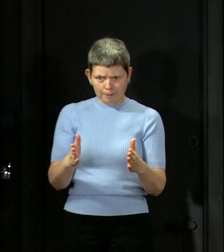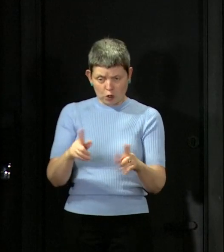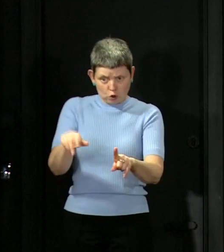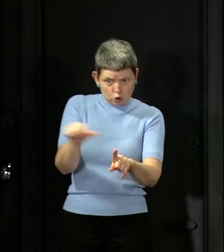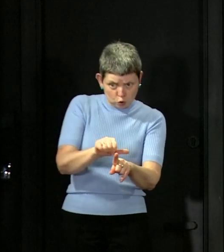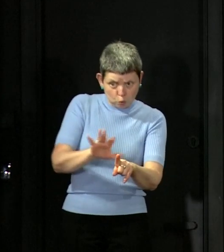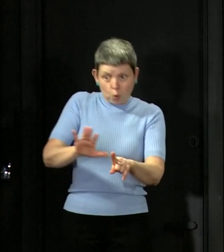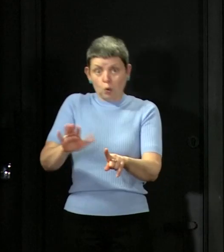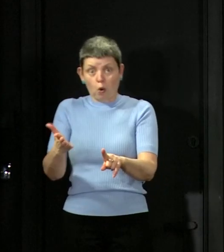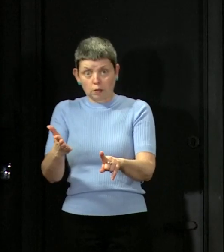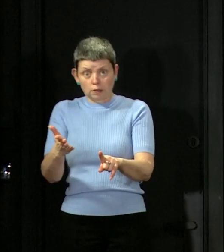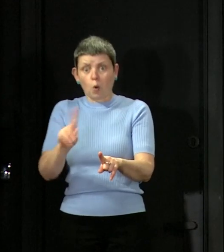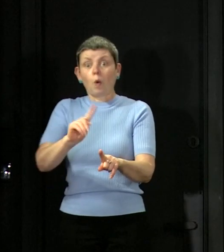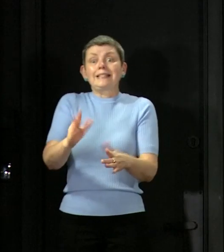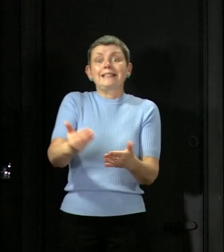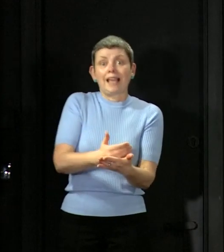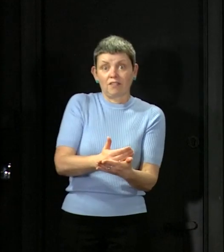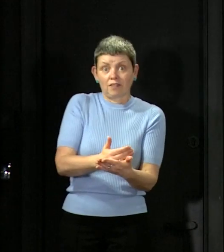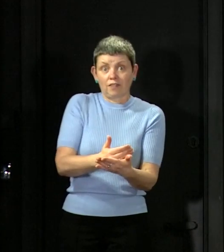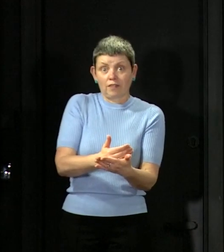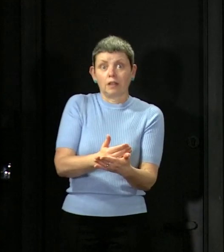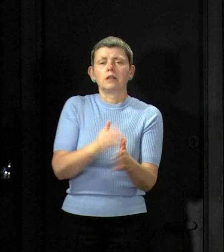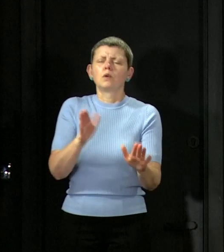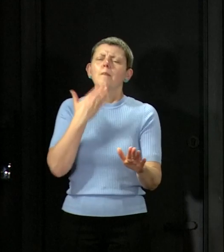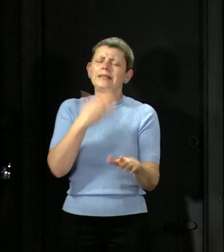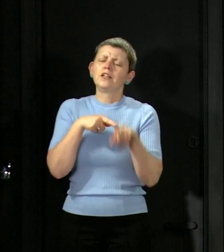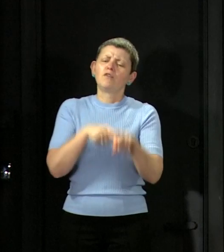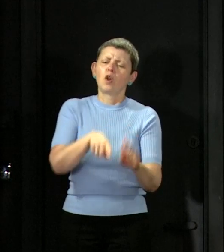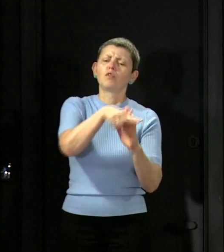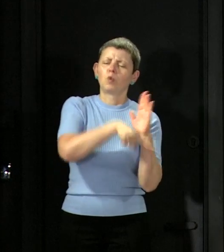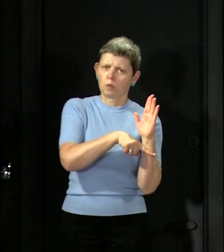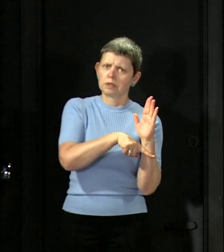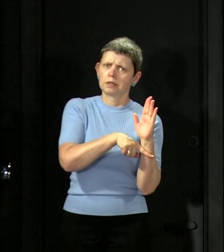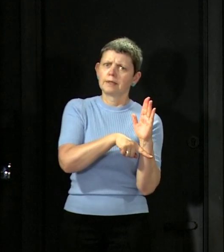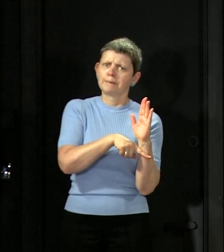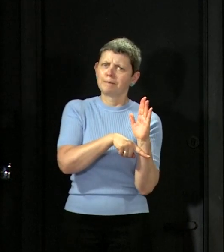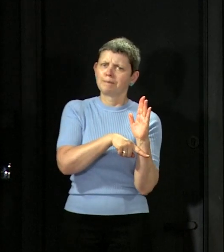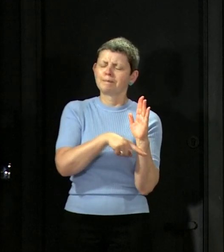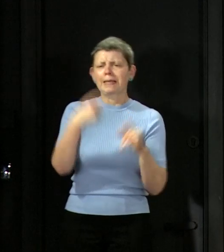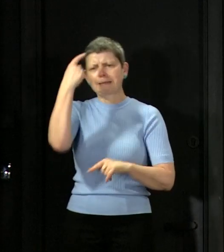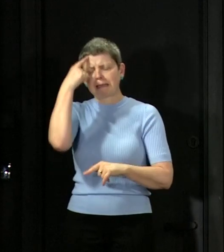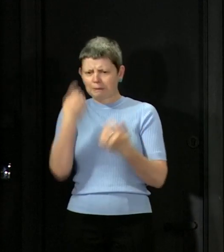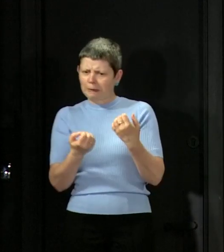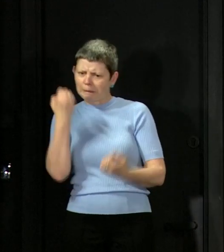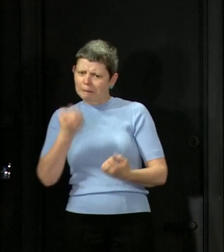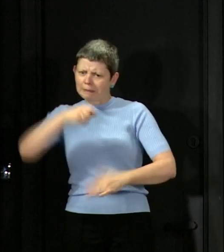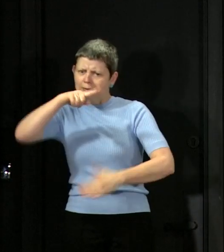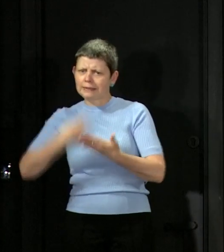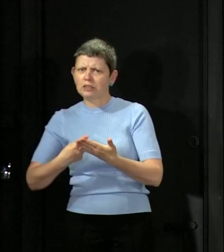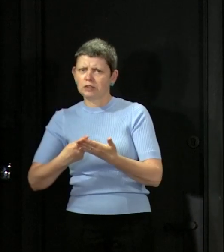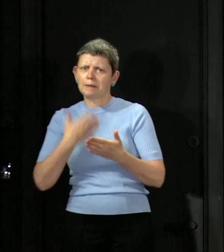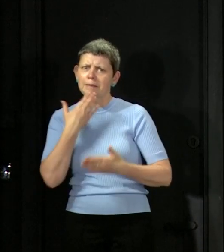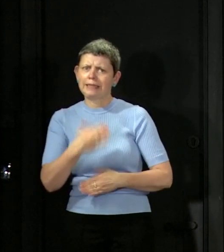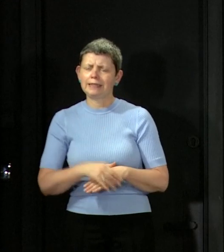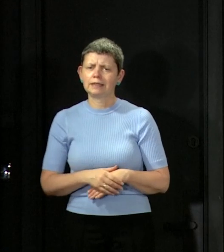solidarity to each other. Please stay within the rules. Apply judgment. We can't obviously give